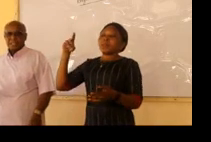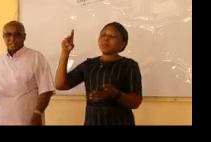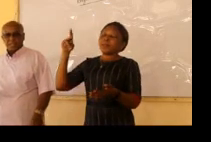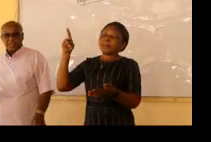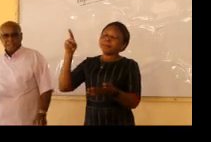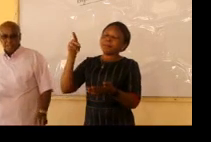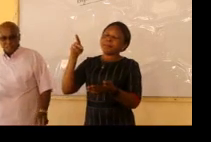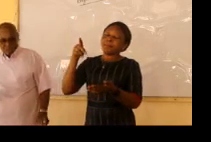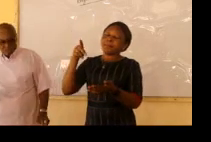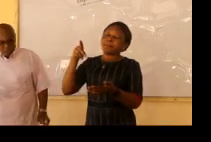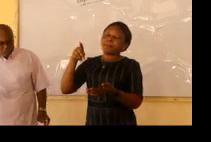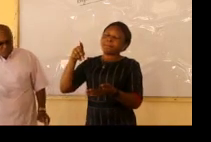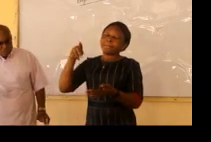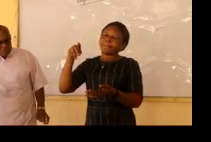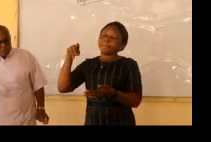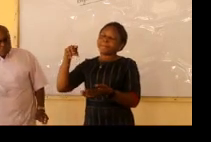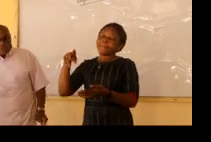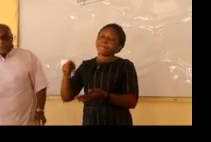lastly,